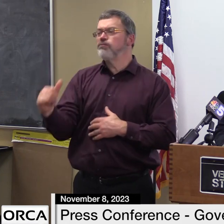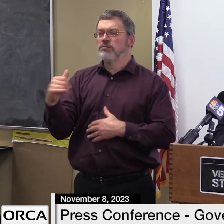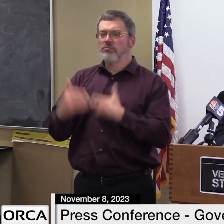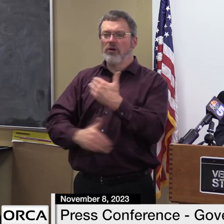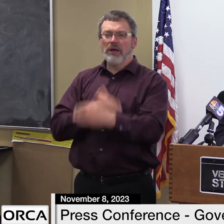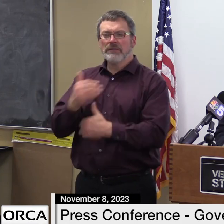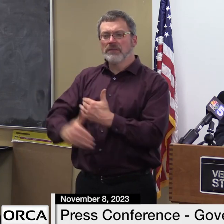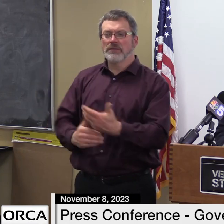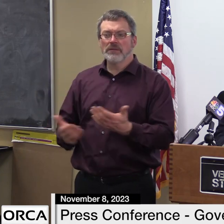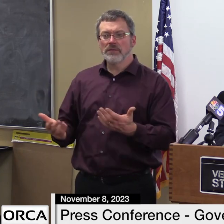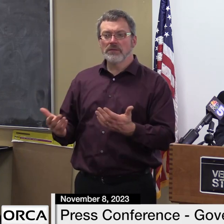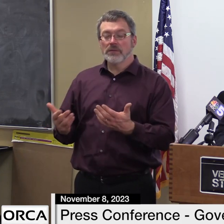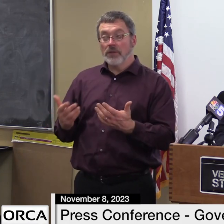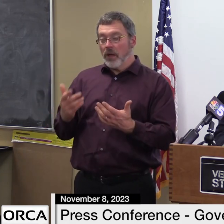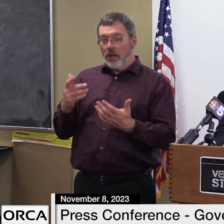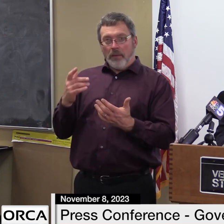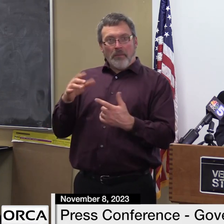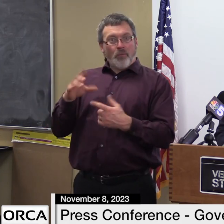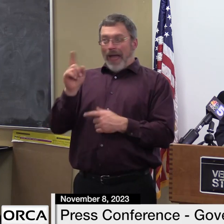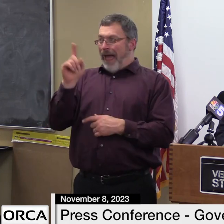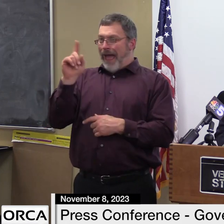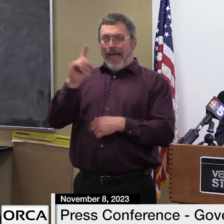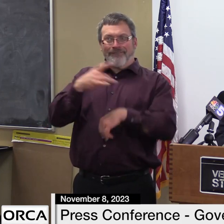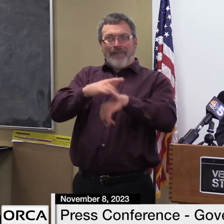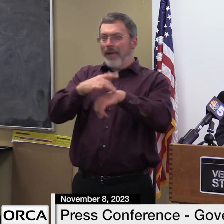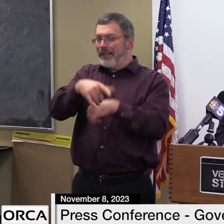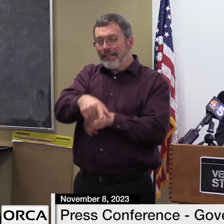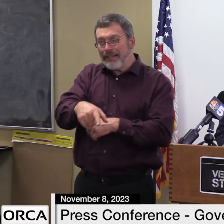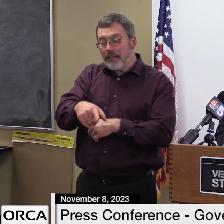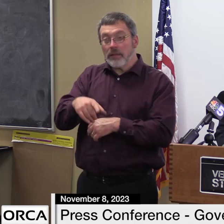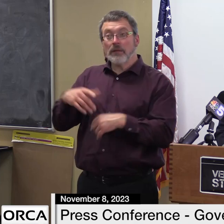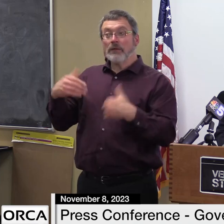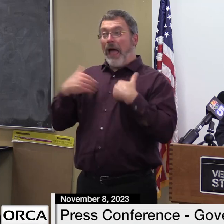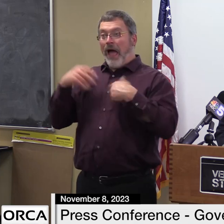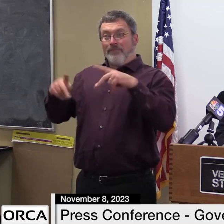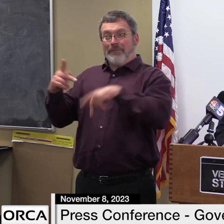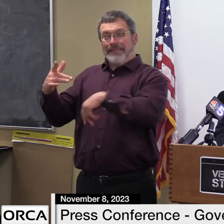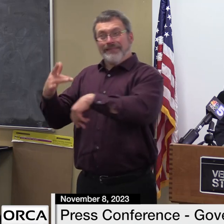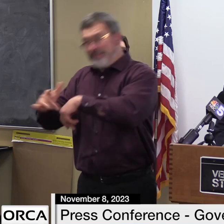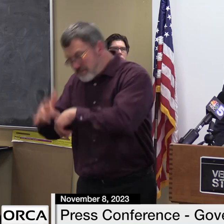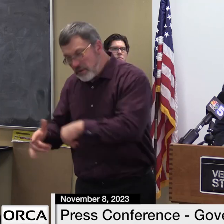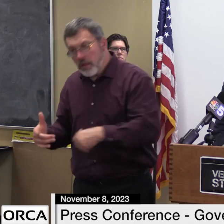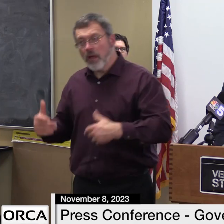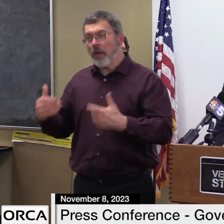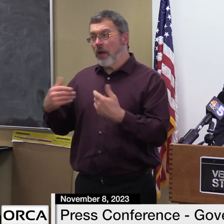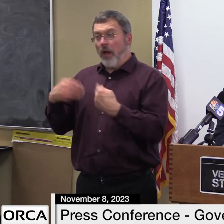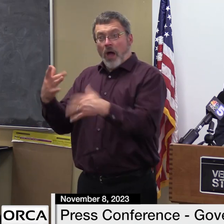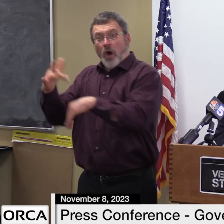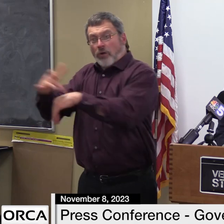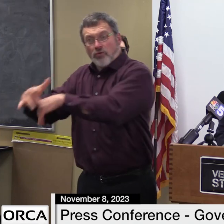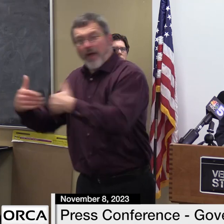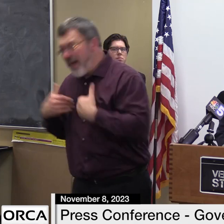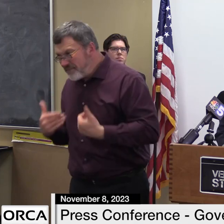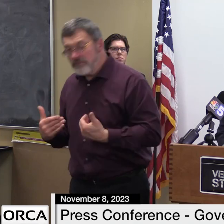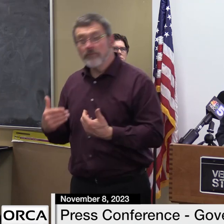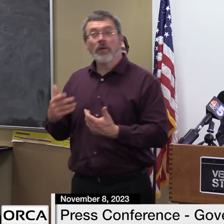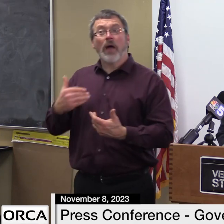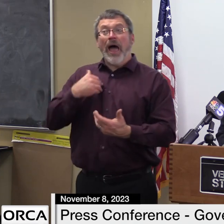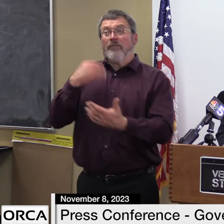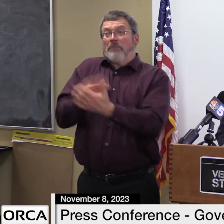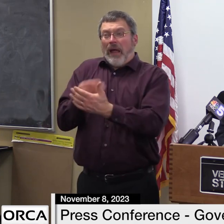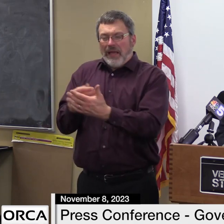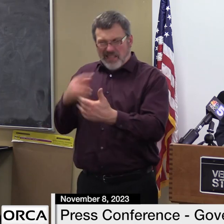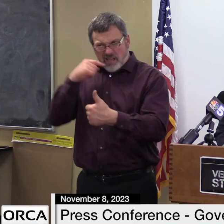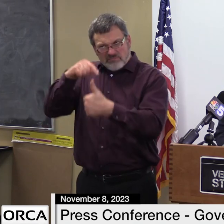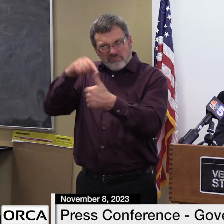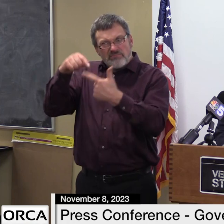locations, community support, staffing, and funding. Expanding shelter beds faces the same challenges as the